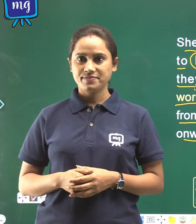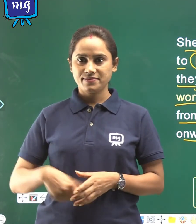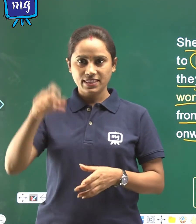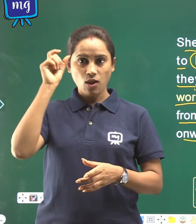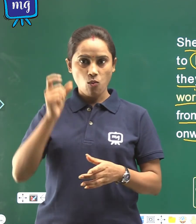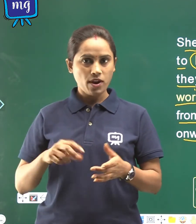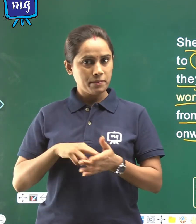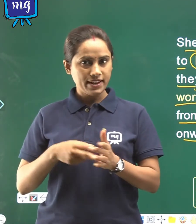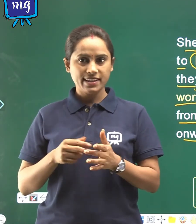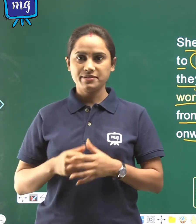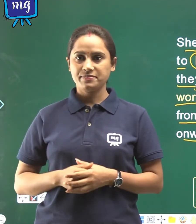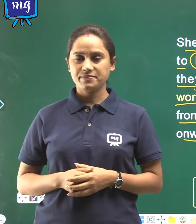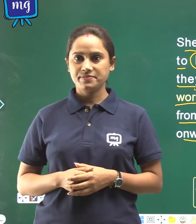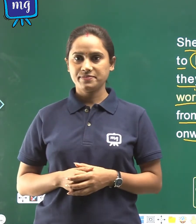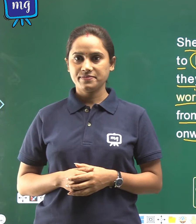Word meaning: